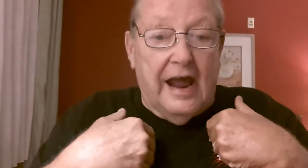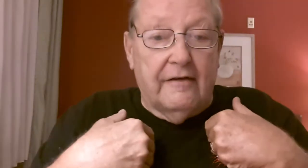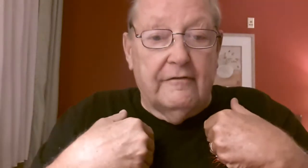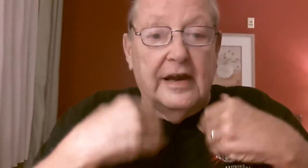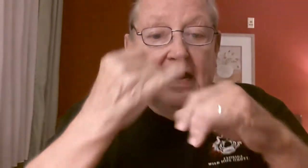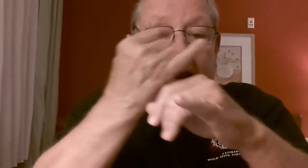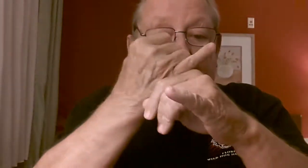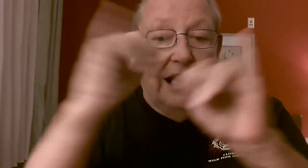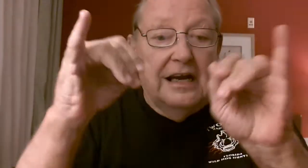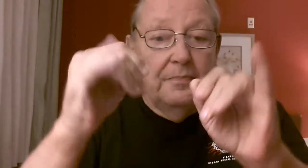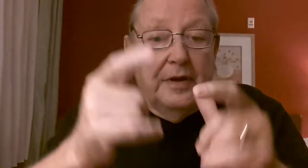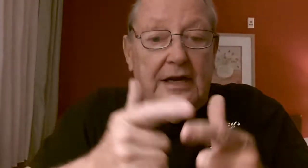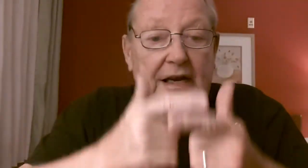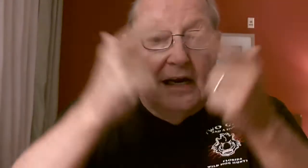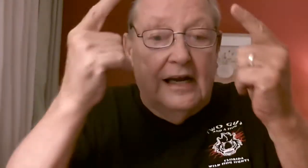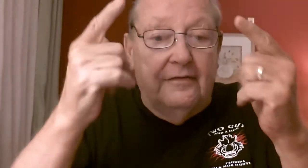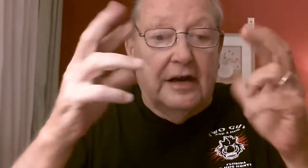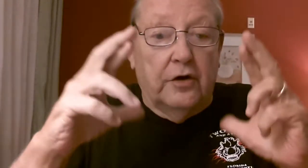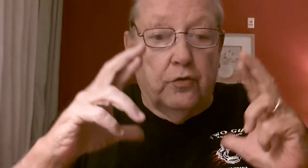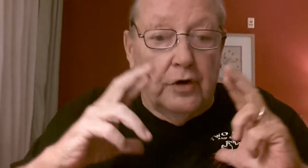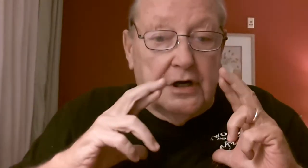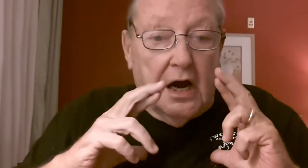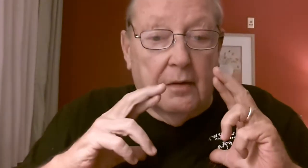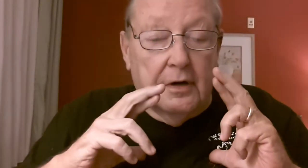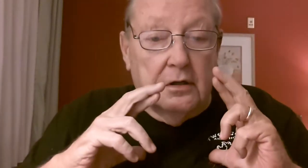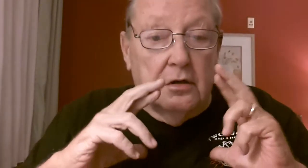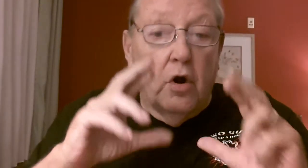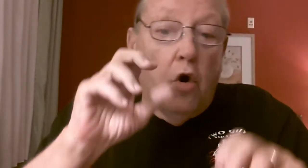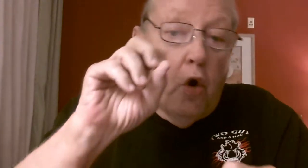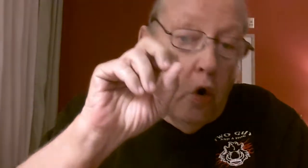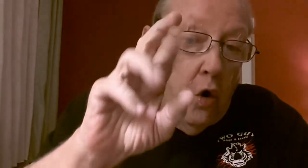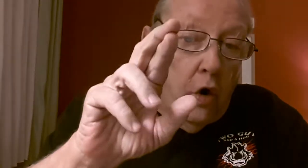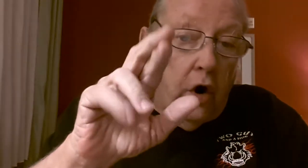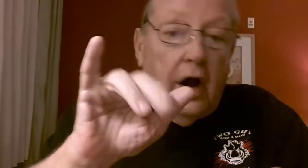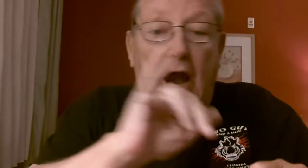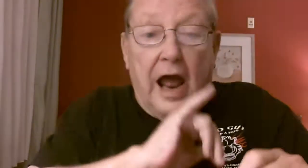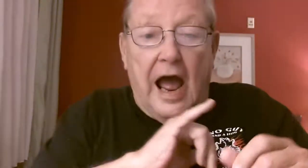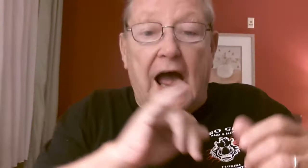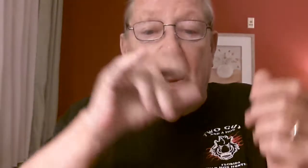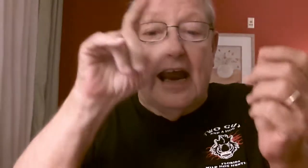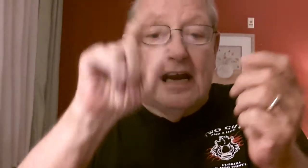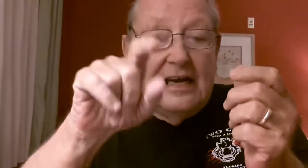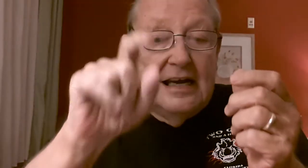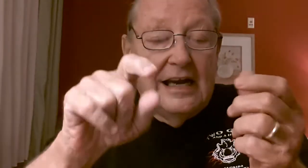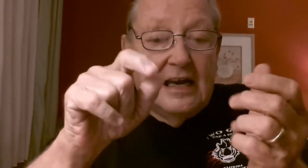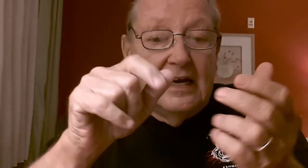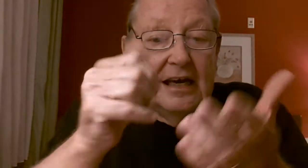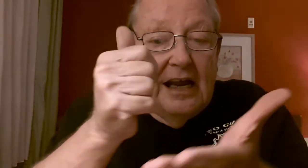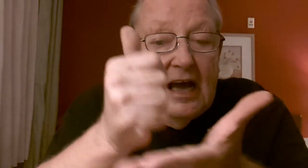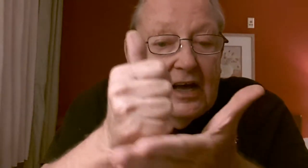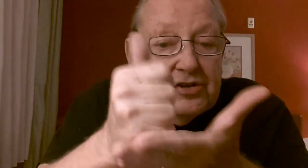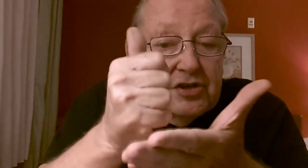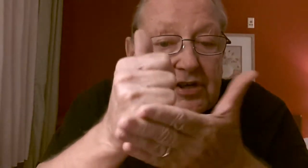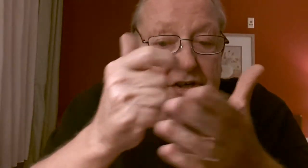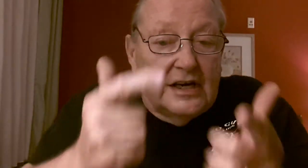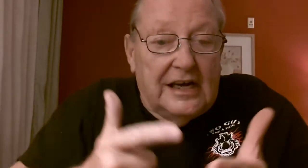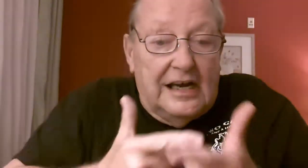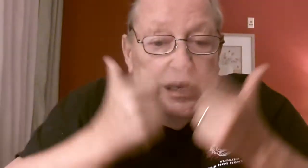have independent living retirement, or I need assisted